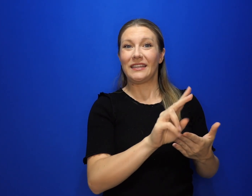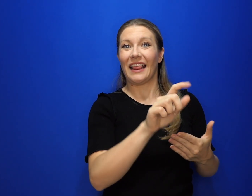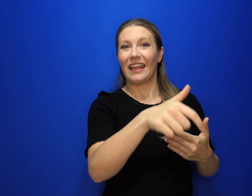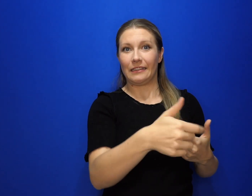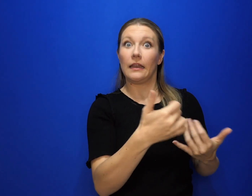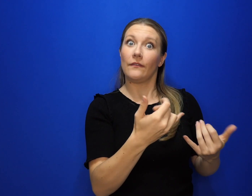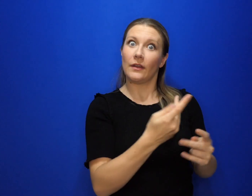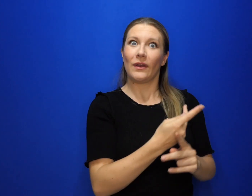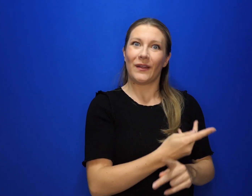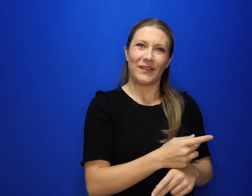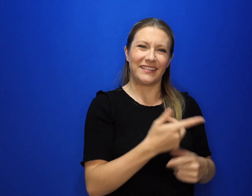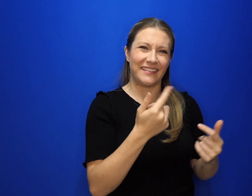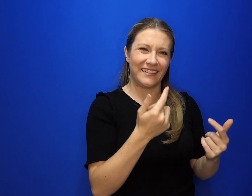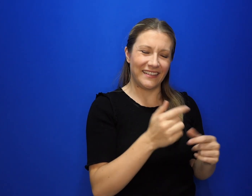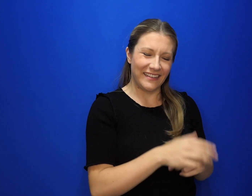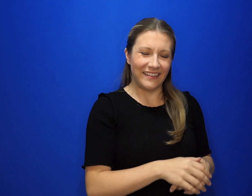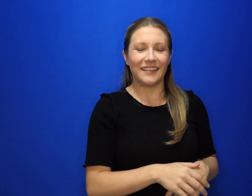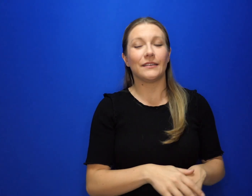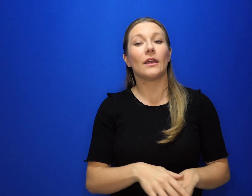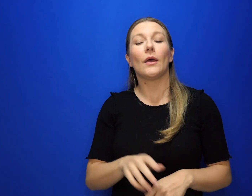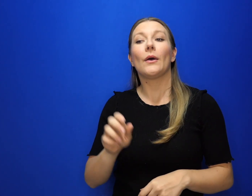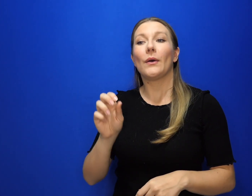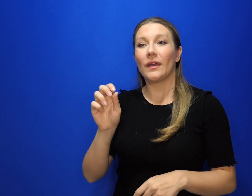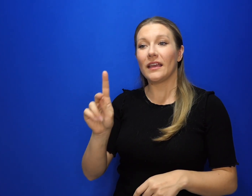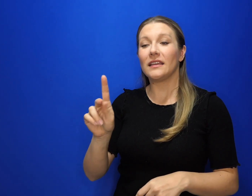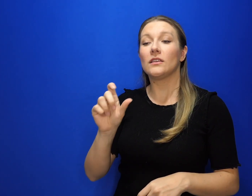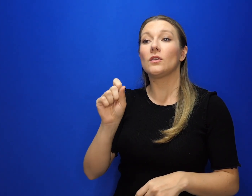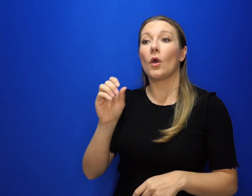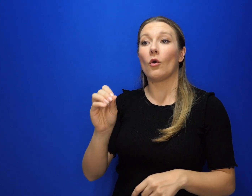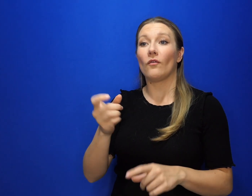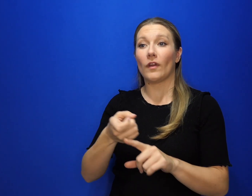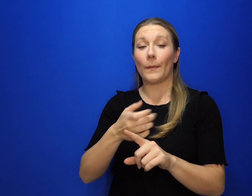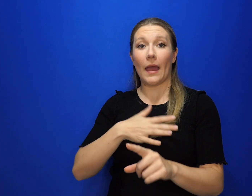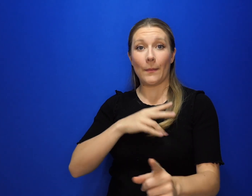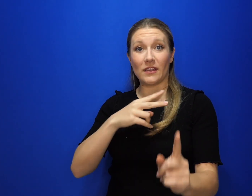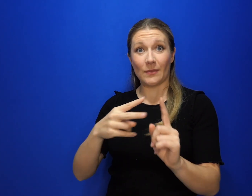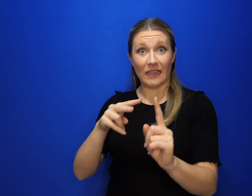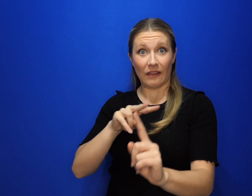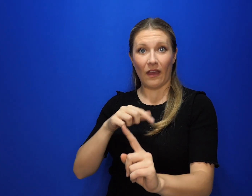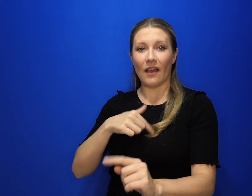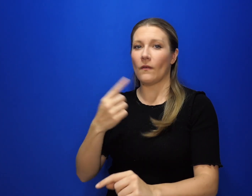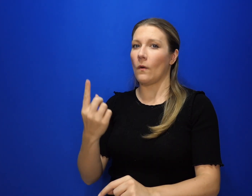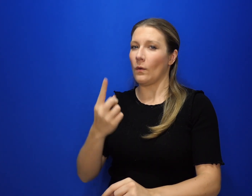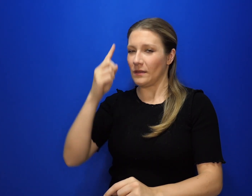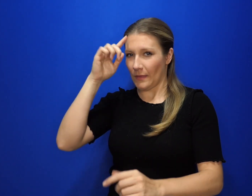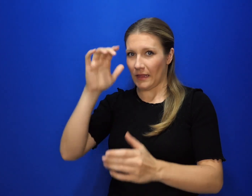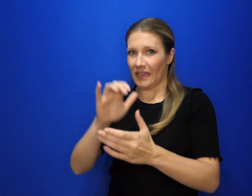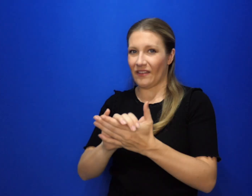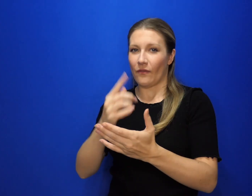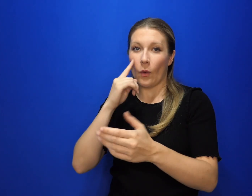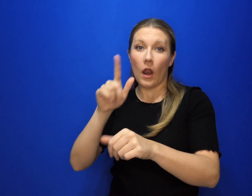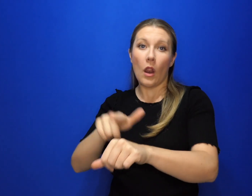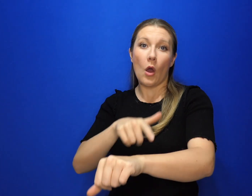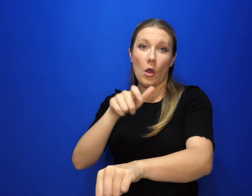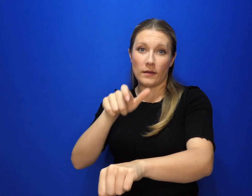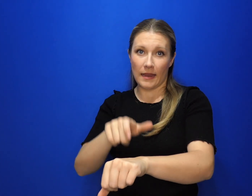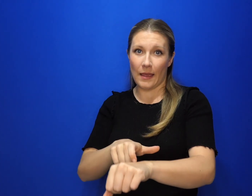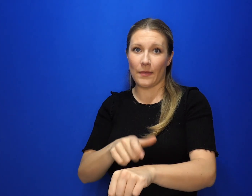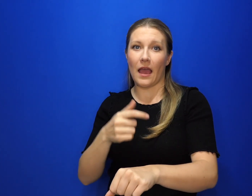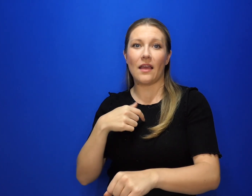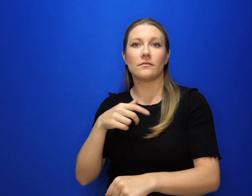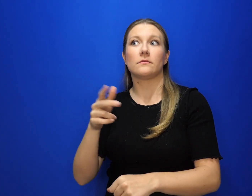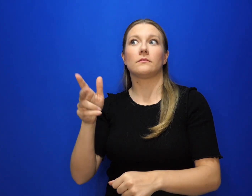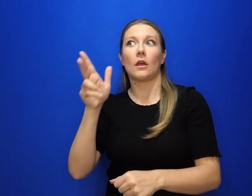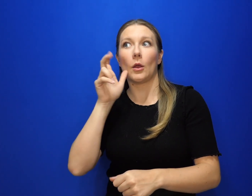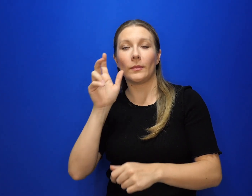later. Let's figure it all out. So anecdotally, I've always believed for like a long time before I started making this podcast, just